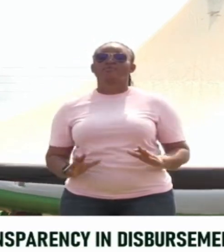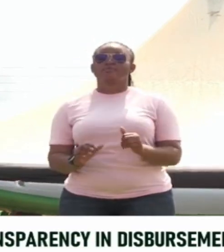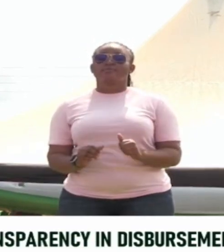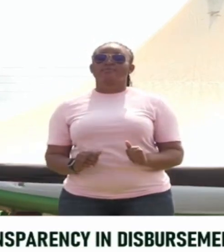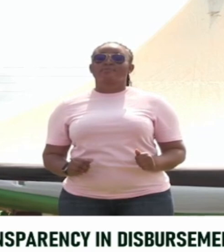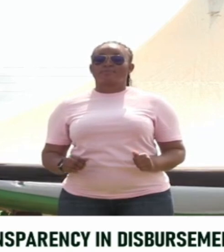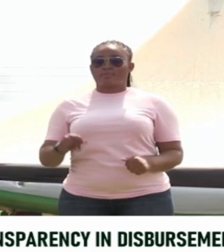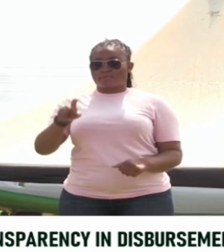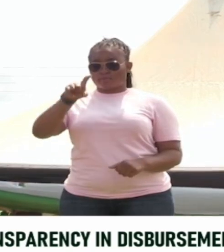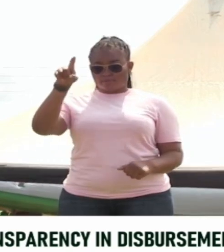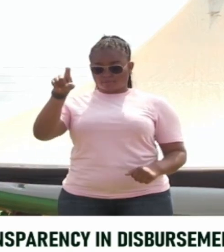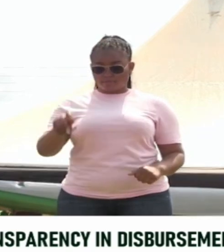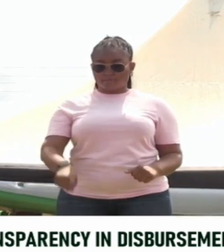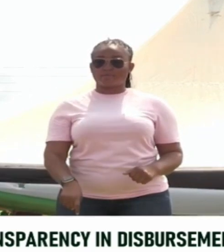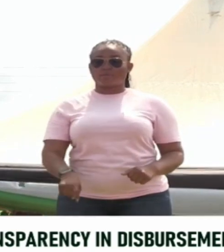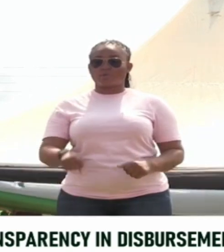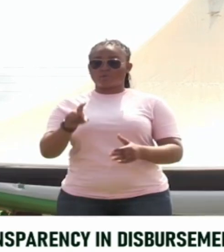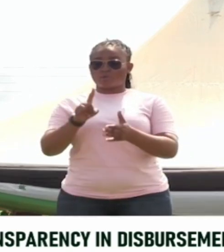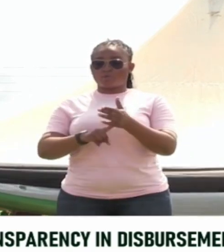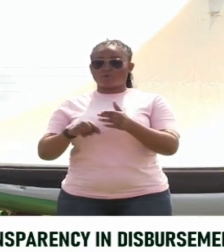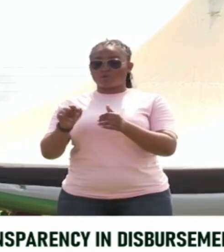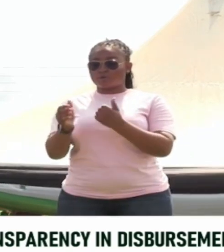for every penny they spend.